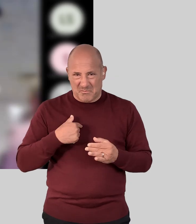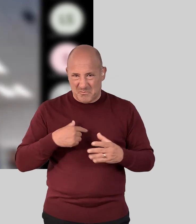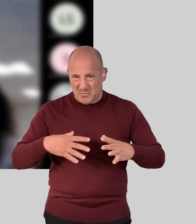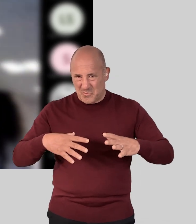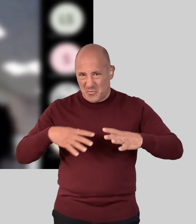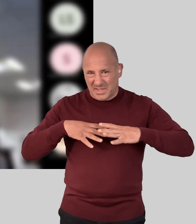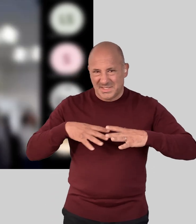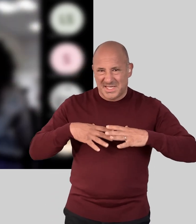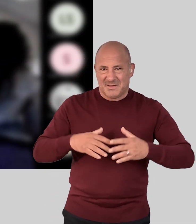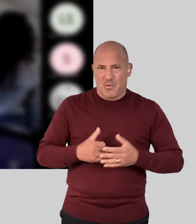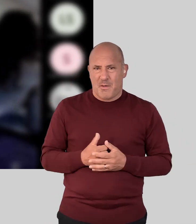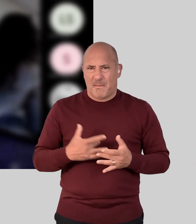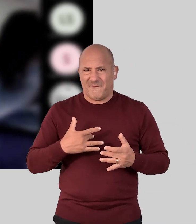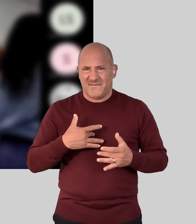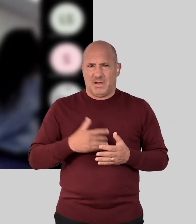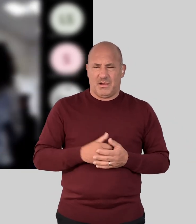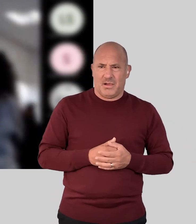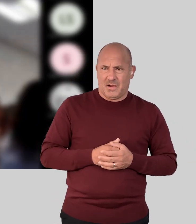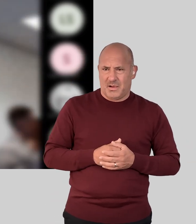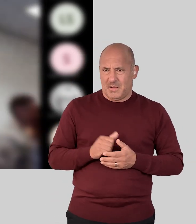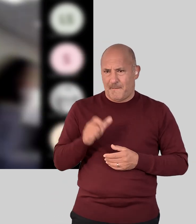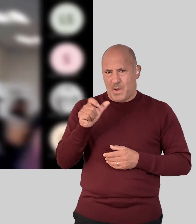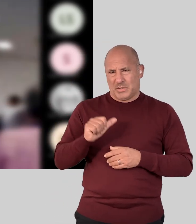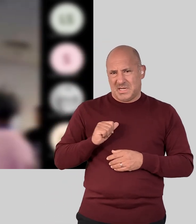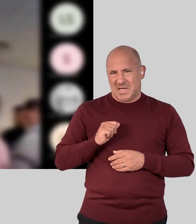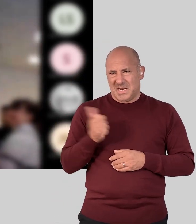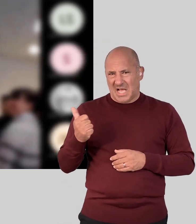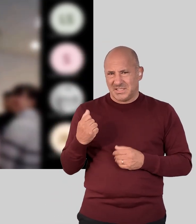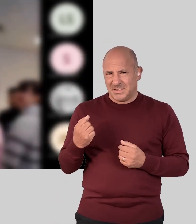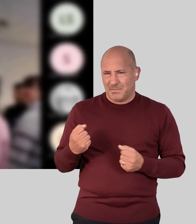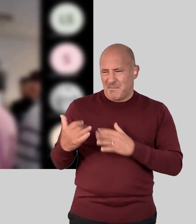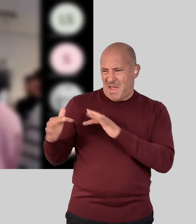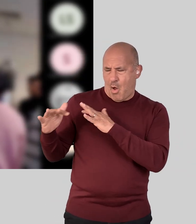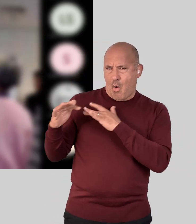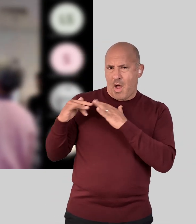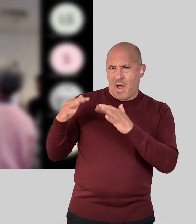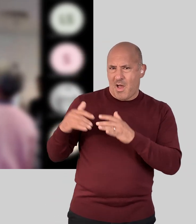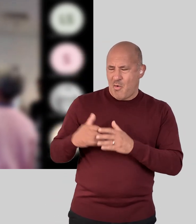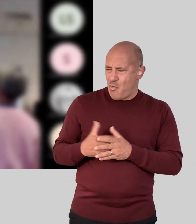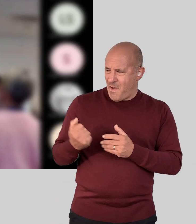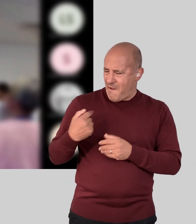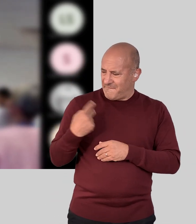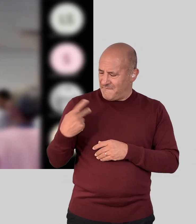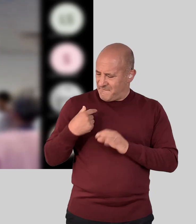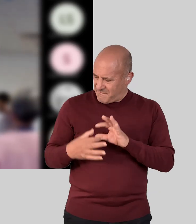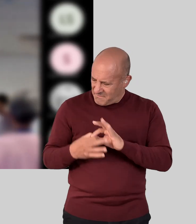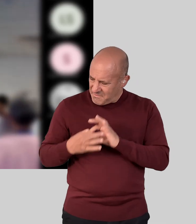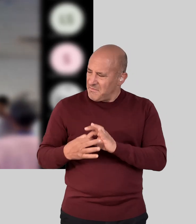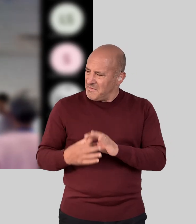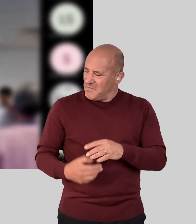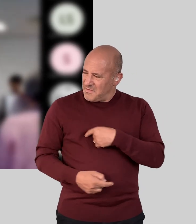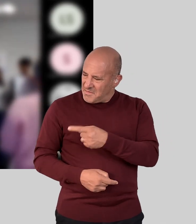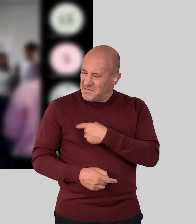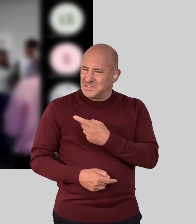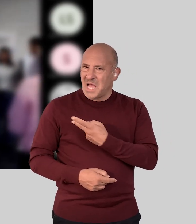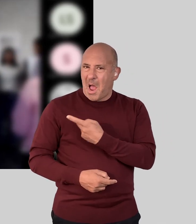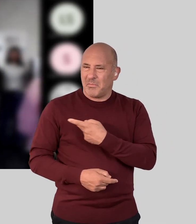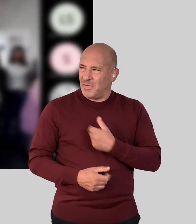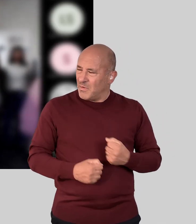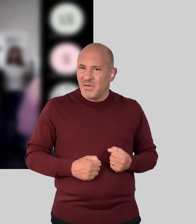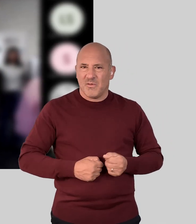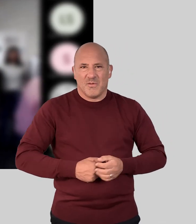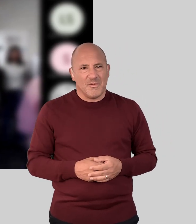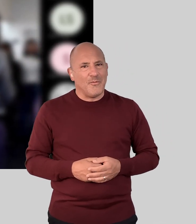like you're ready to go, or you might feel the power of that person next to you and feel a unity here.